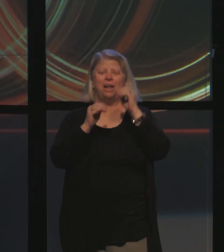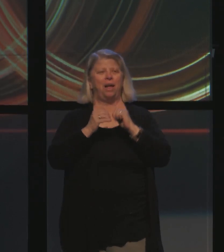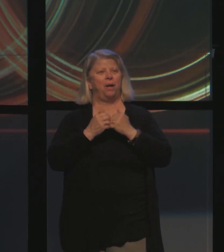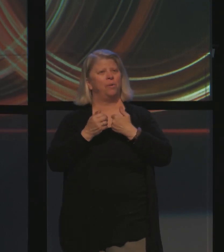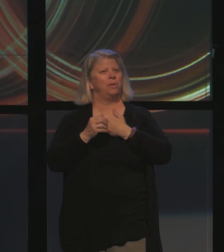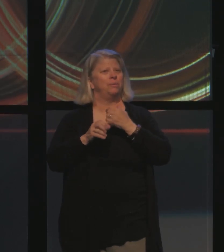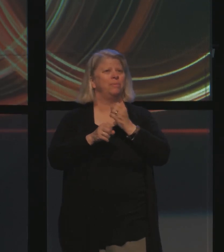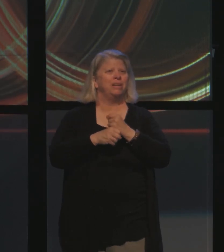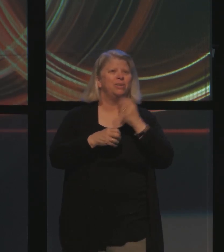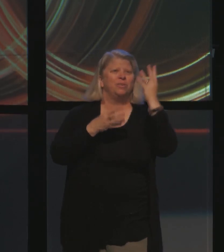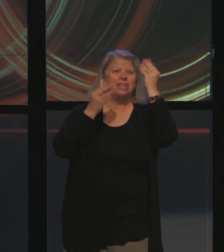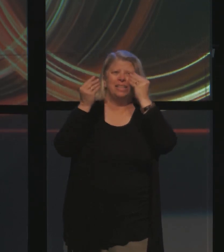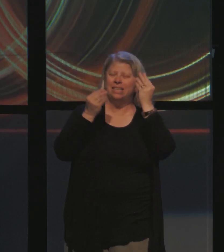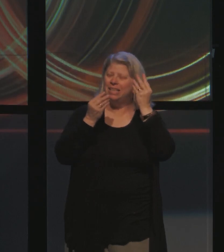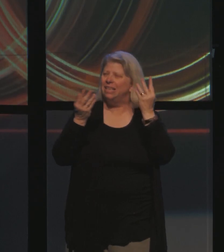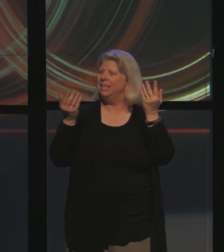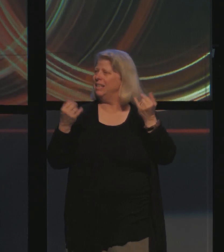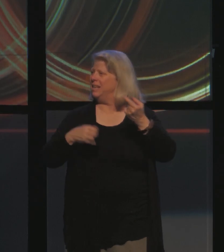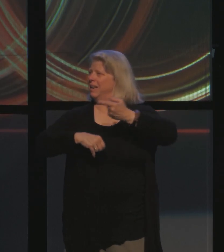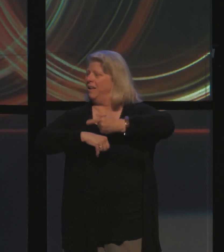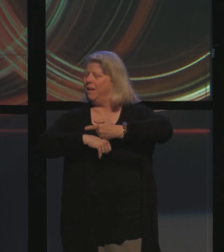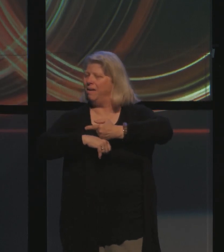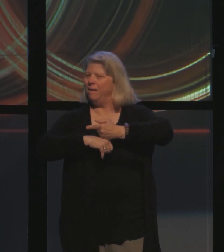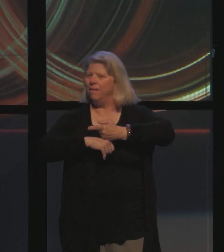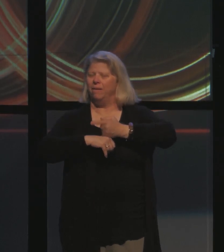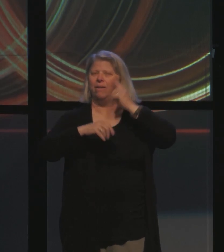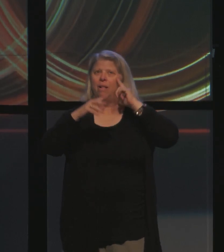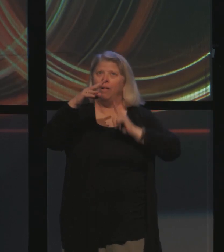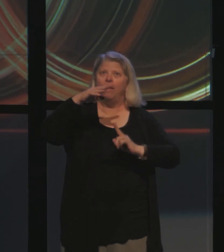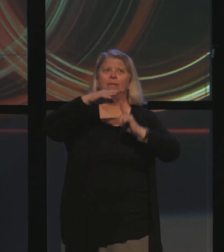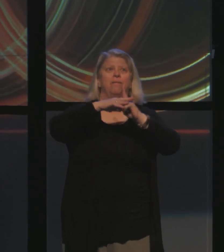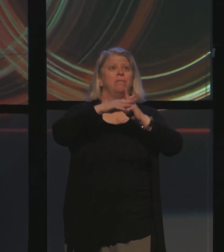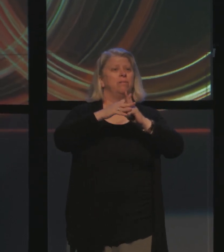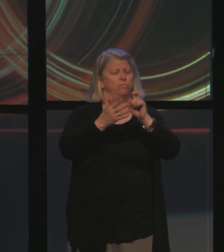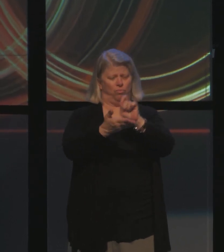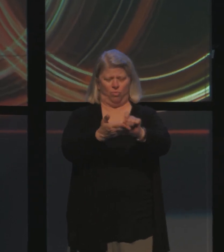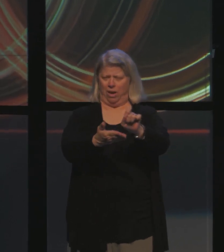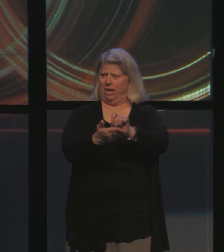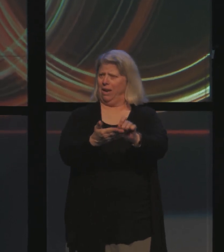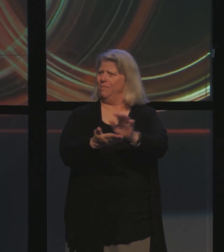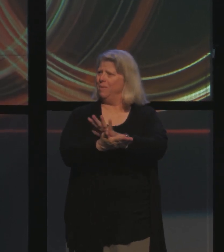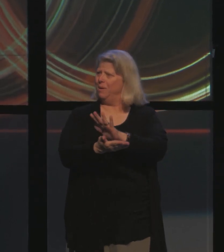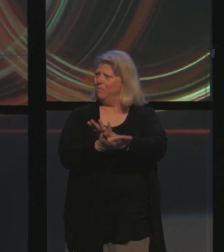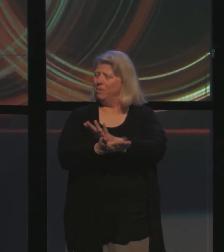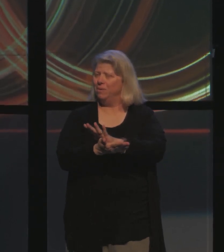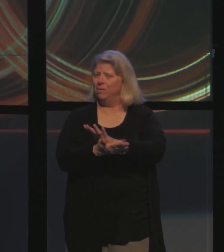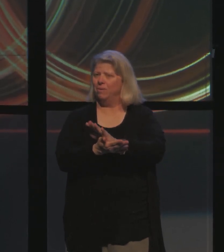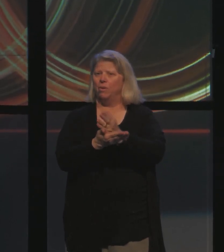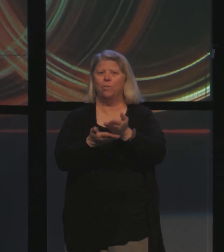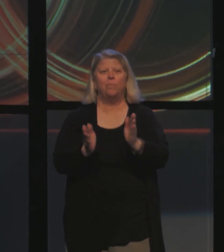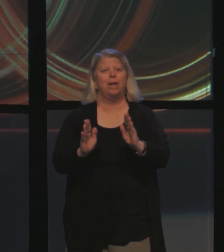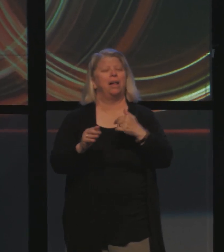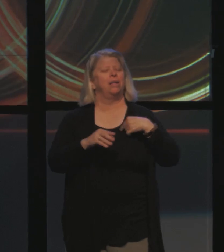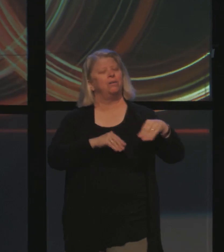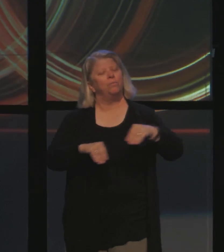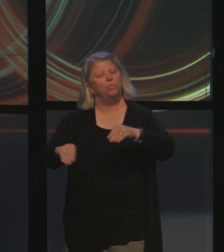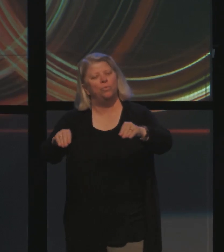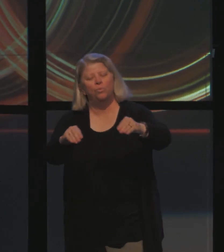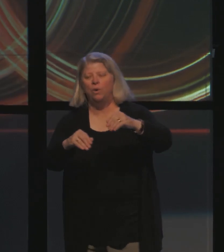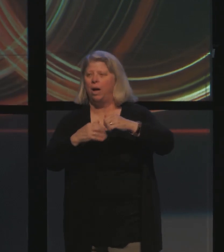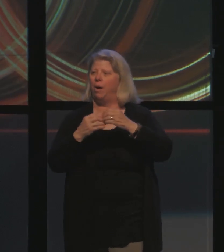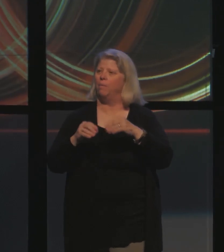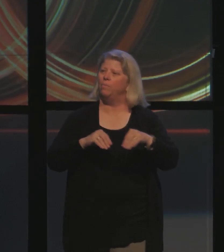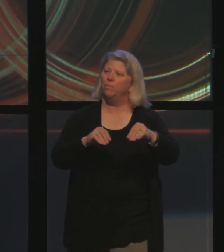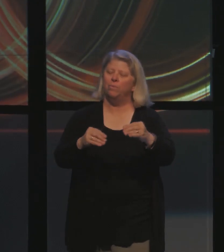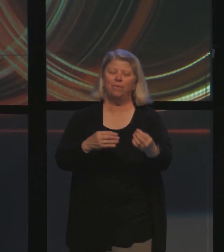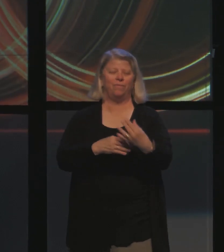do this? And maybe as you're thinking about this, as you're having communion, a thought comes to your mind. Write it down on your paper. Oh, this is a way I could move. This is how movement